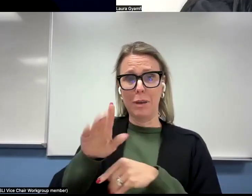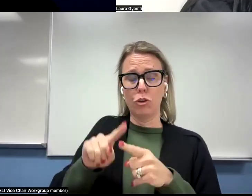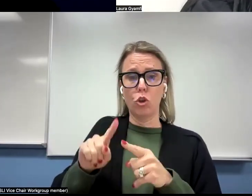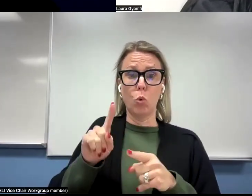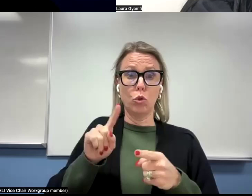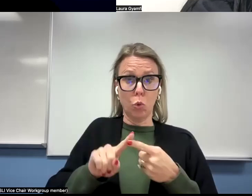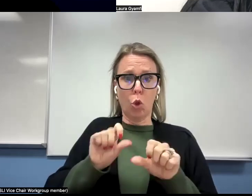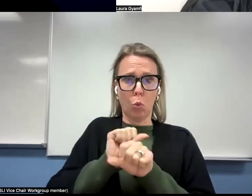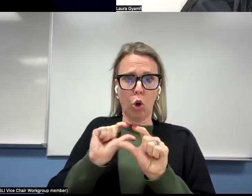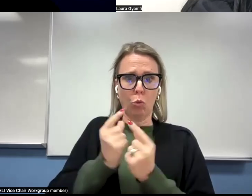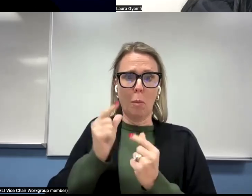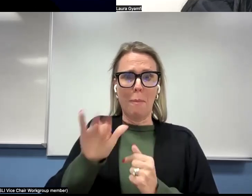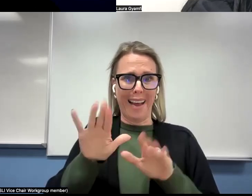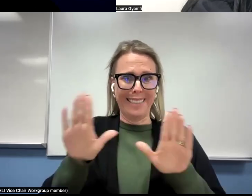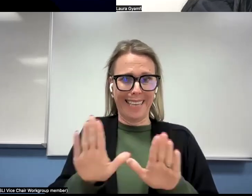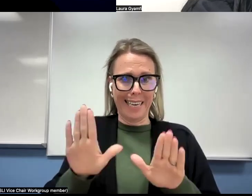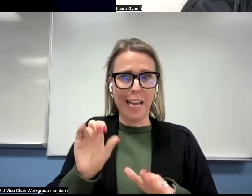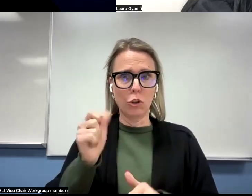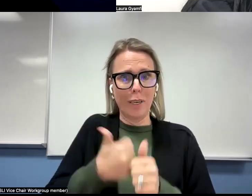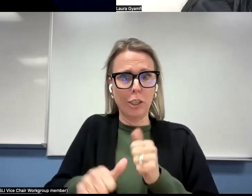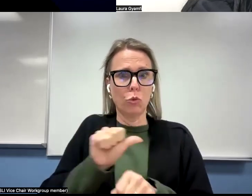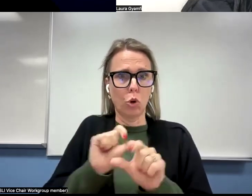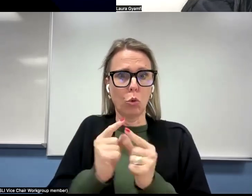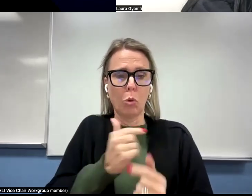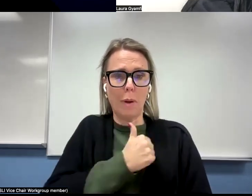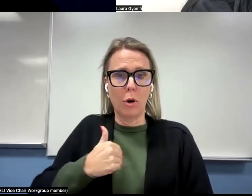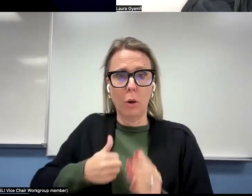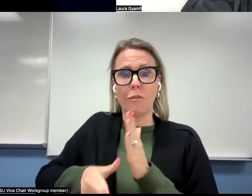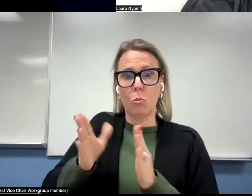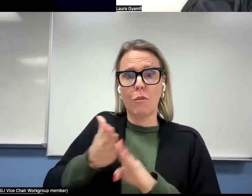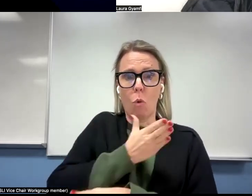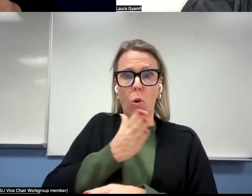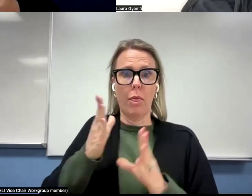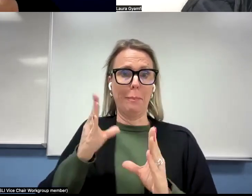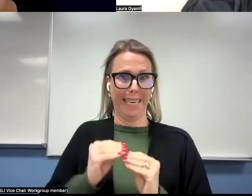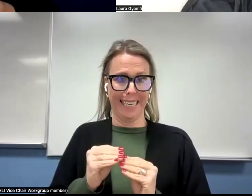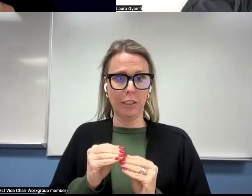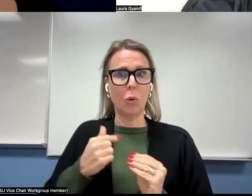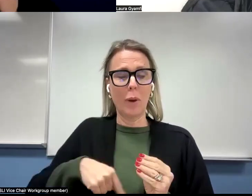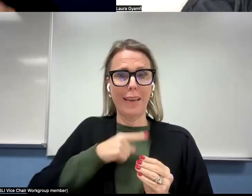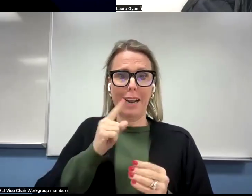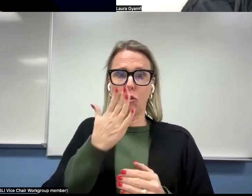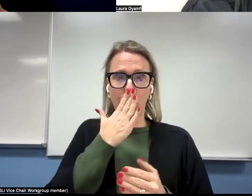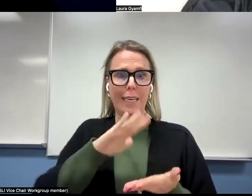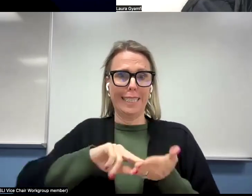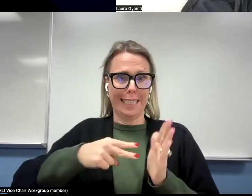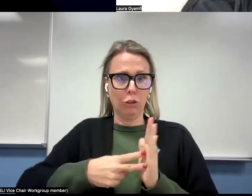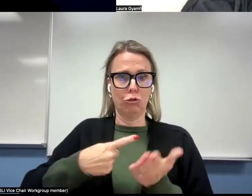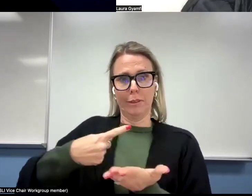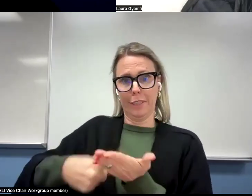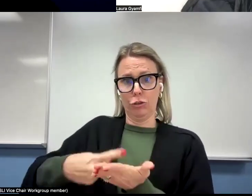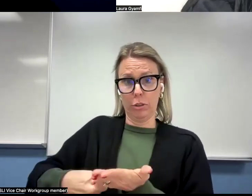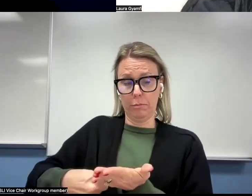you mind sharing on the information, submitting it to the work group by Sunday so each work group can review that before the